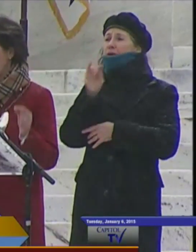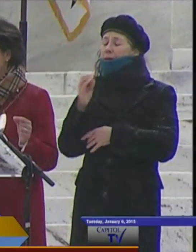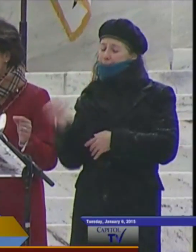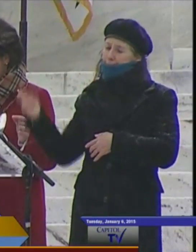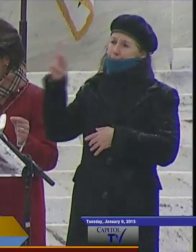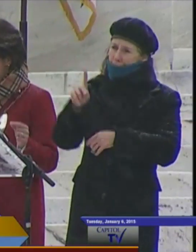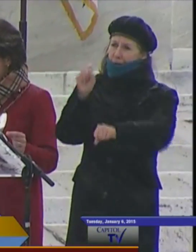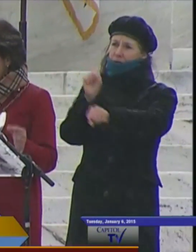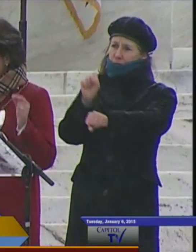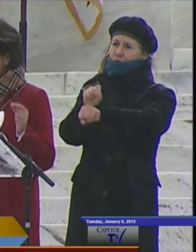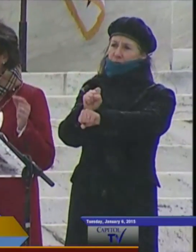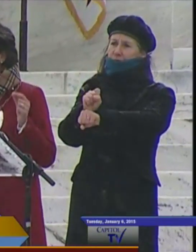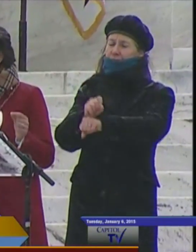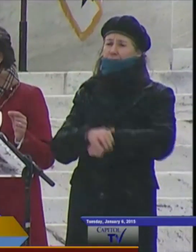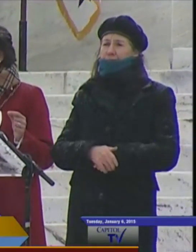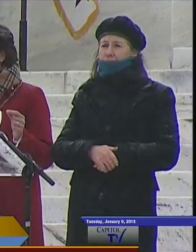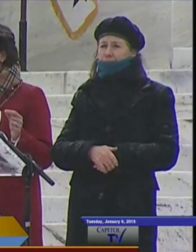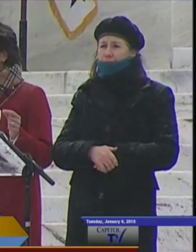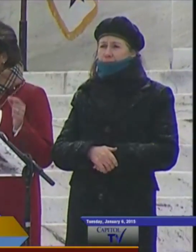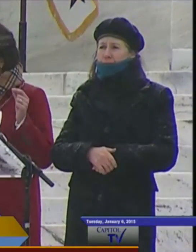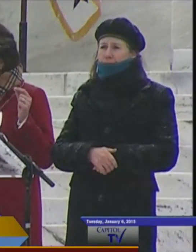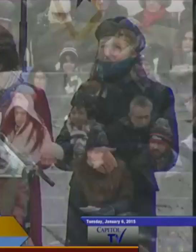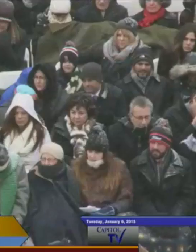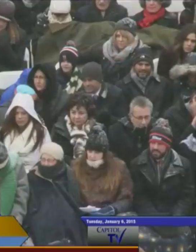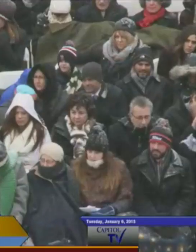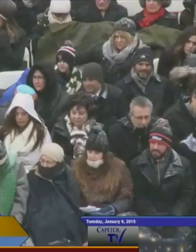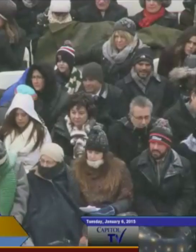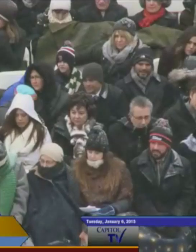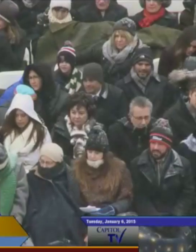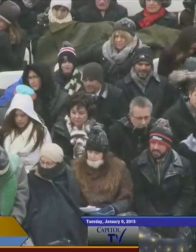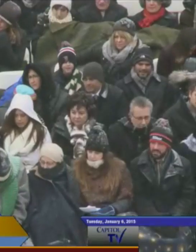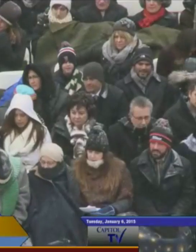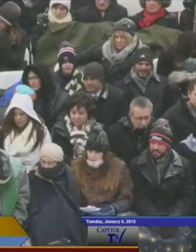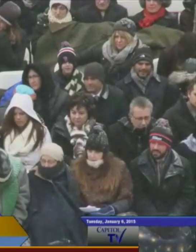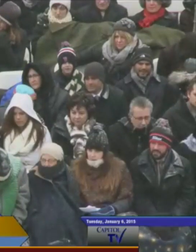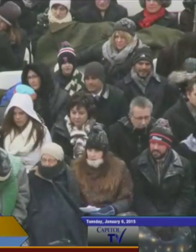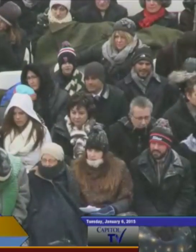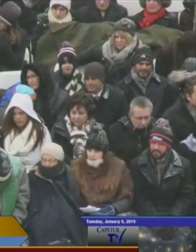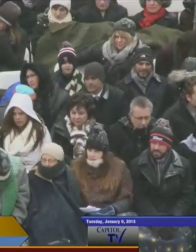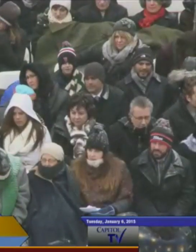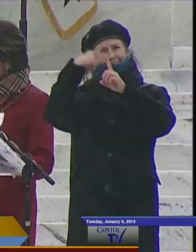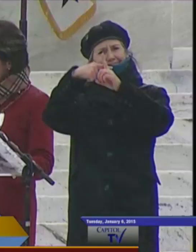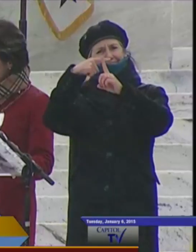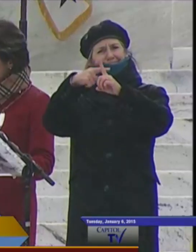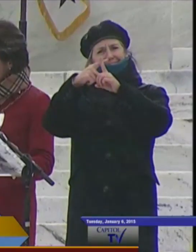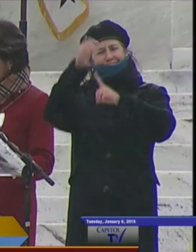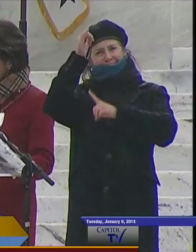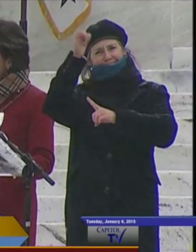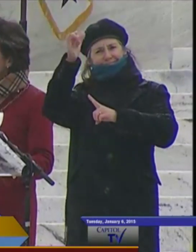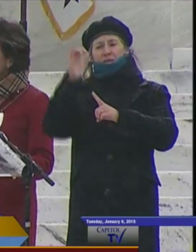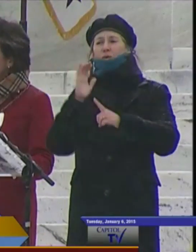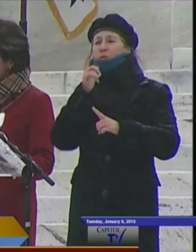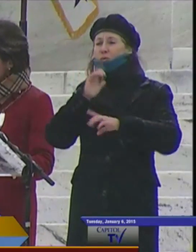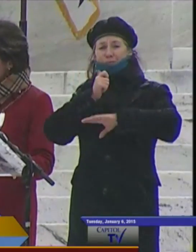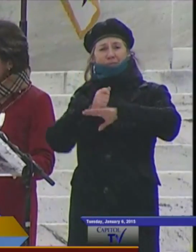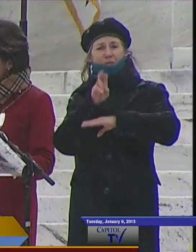to work. We need that eternal optimism shown by our founders, who